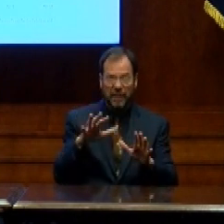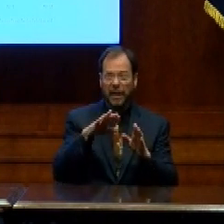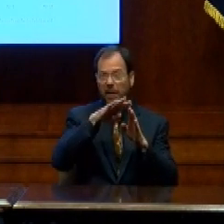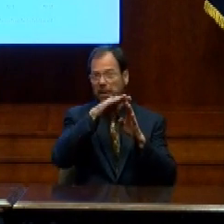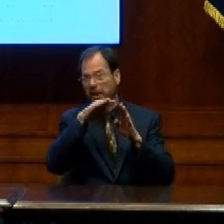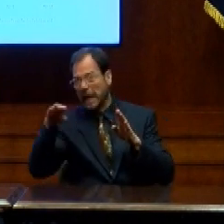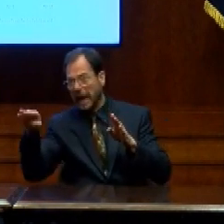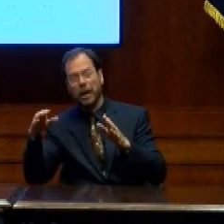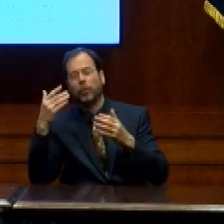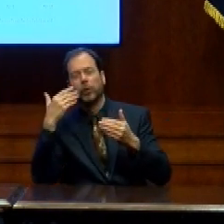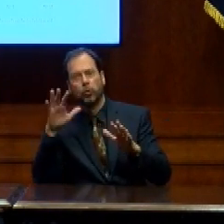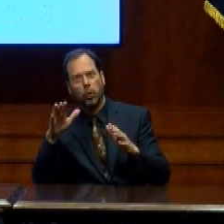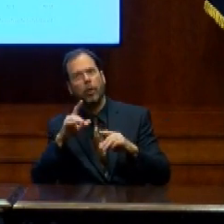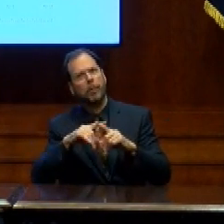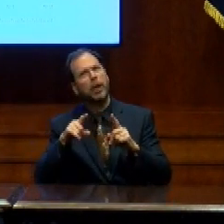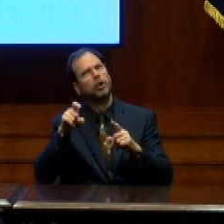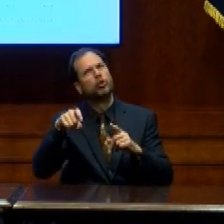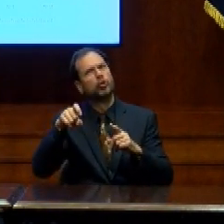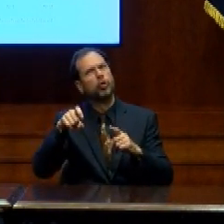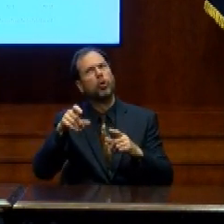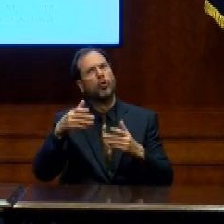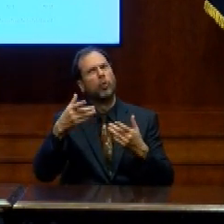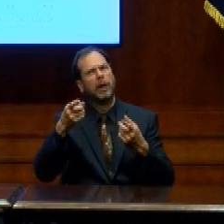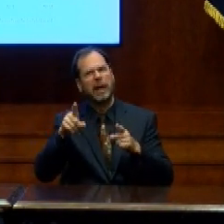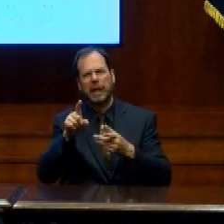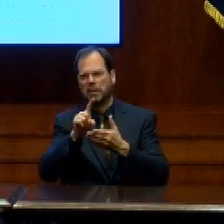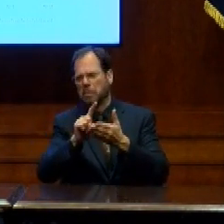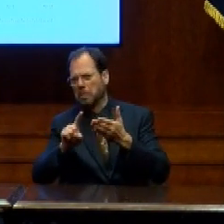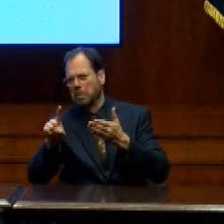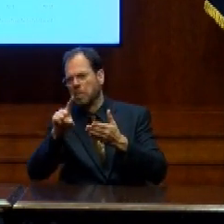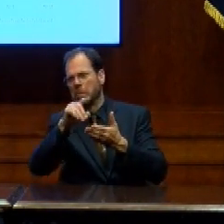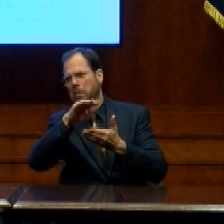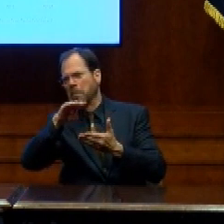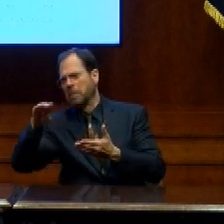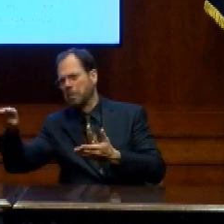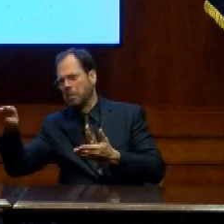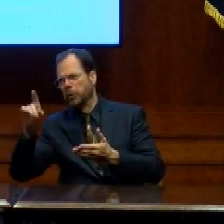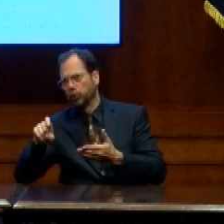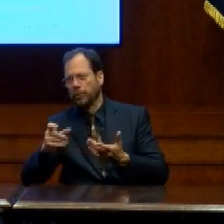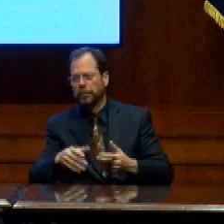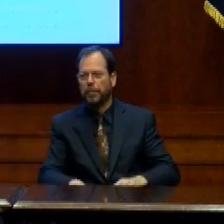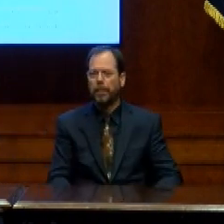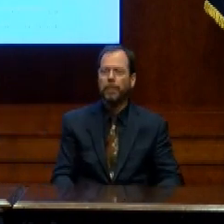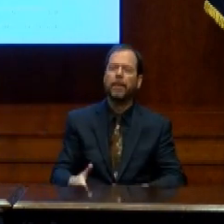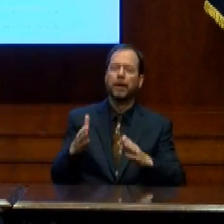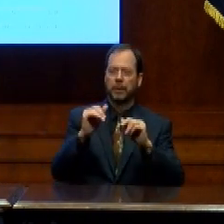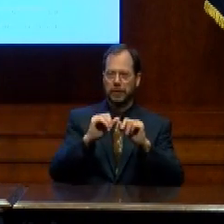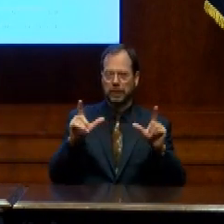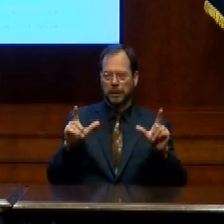the slope going down, but it should be coming here in about a week or so, hopefully. Next slide.